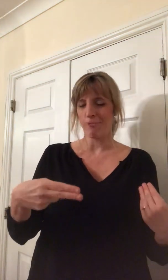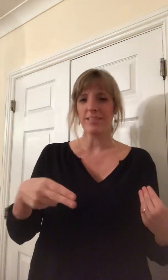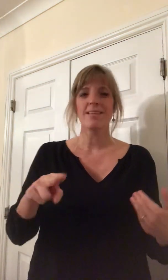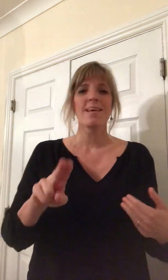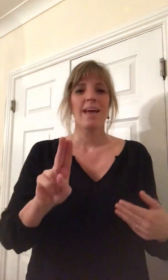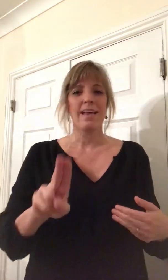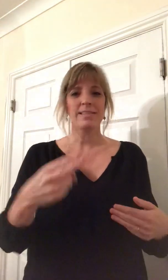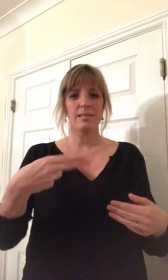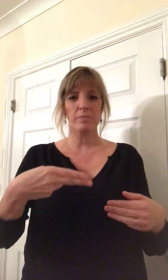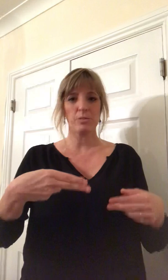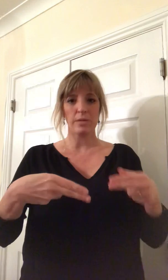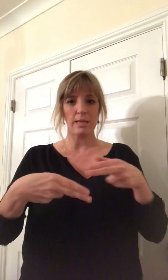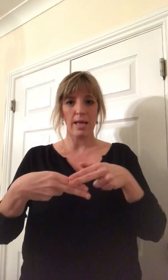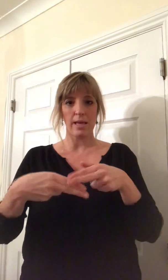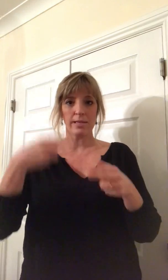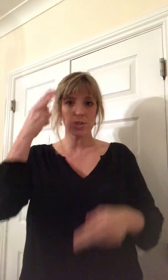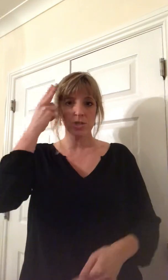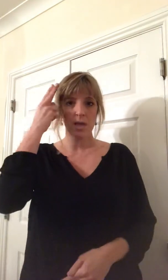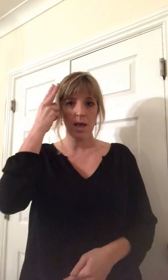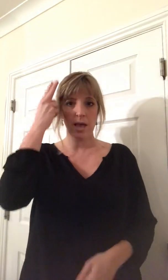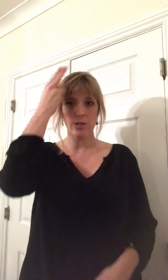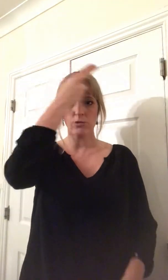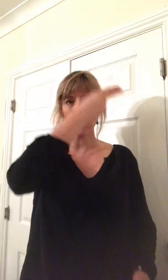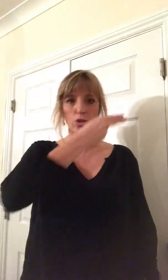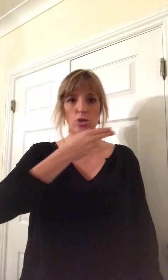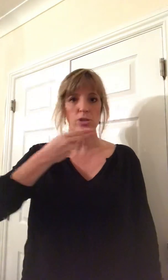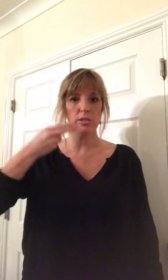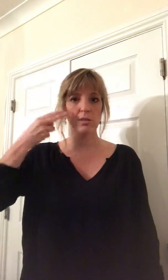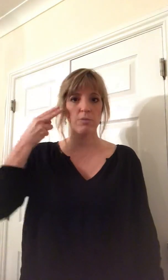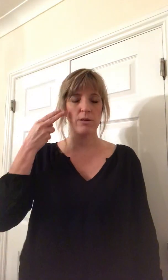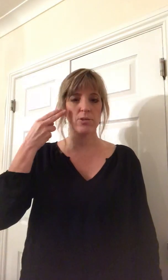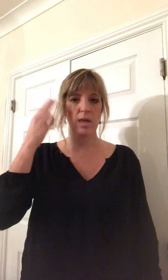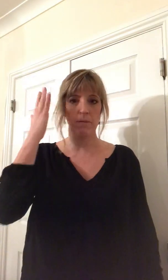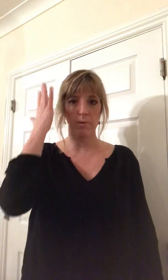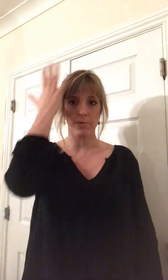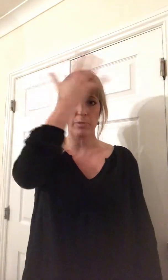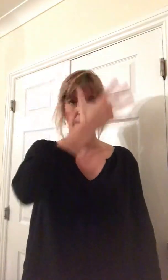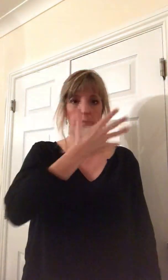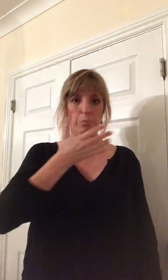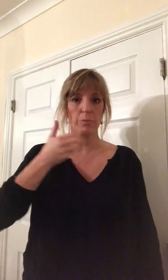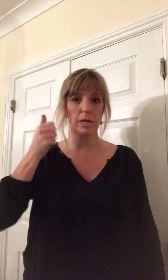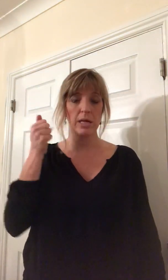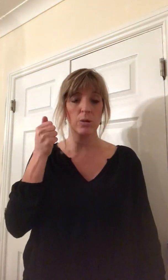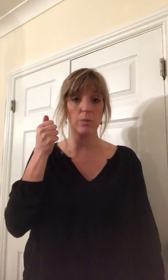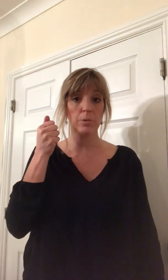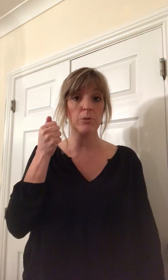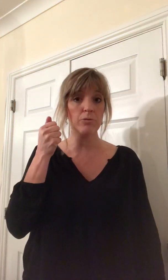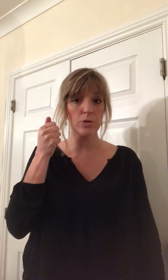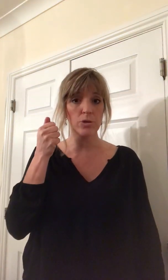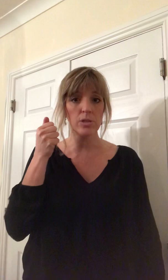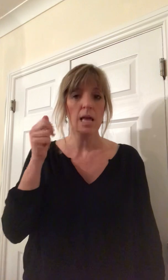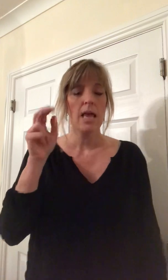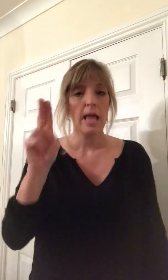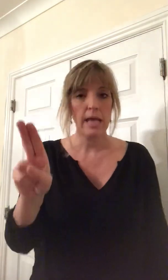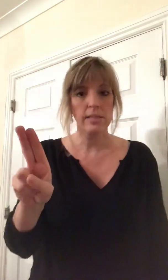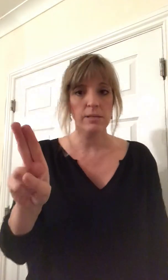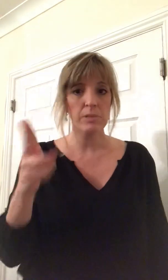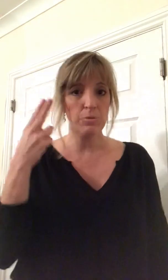often. Handsome is with an H and you circle it around your head. Remember we did pretty or beautiful? Handsome is with